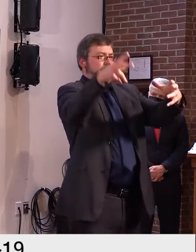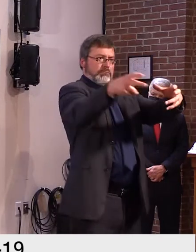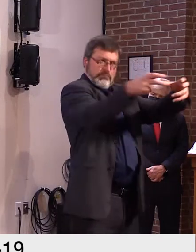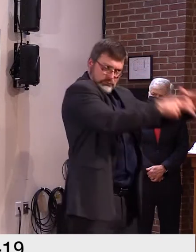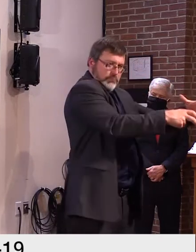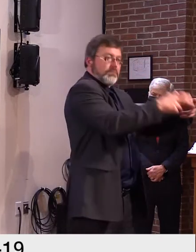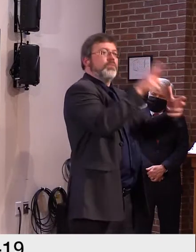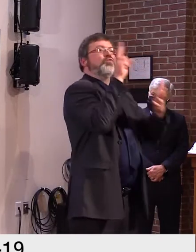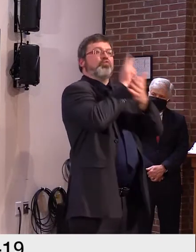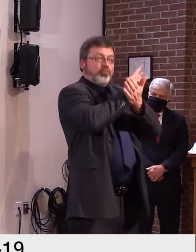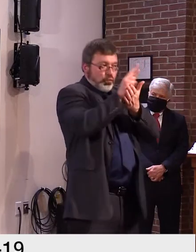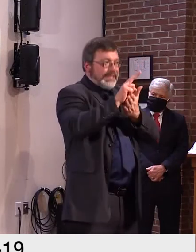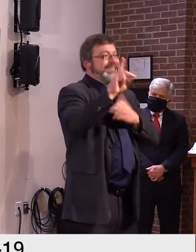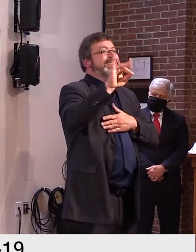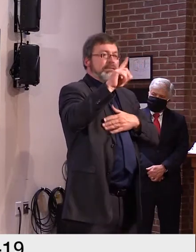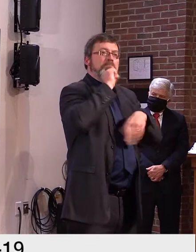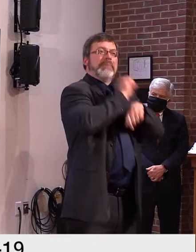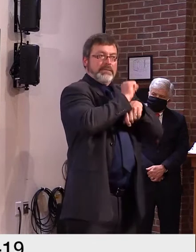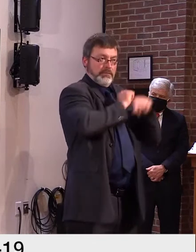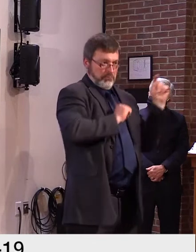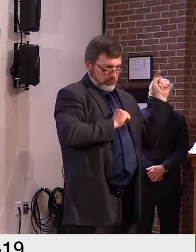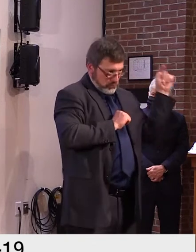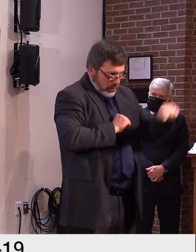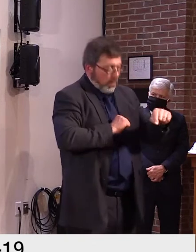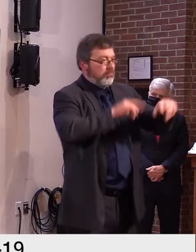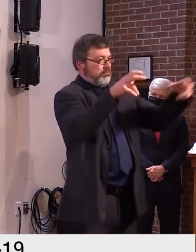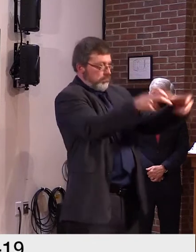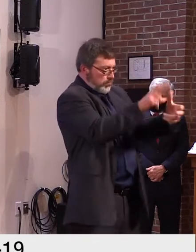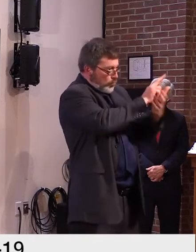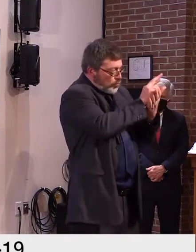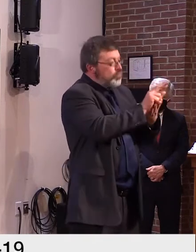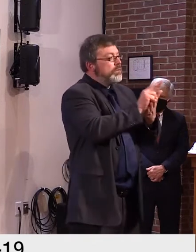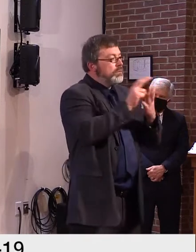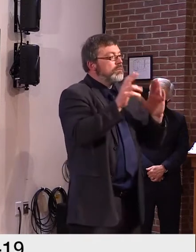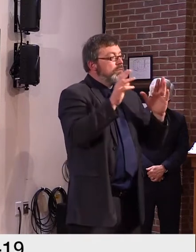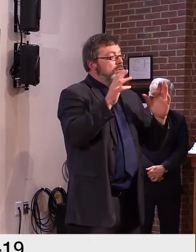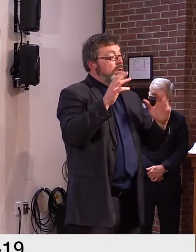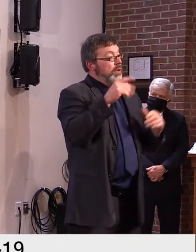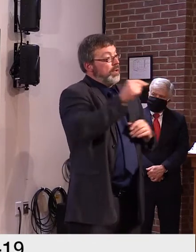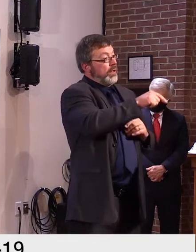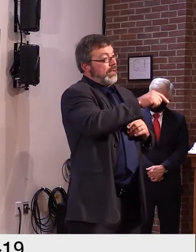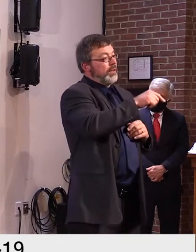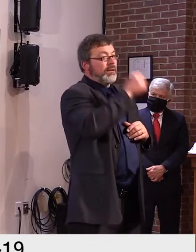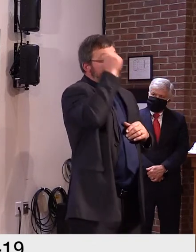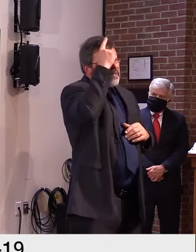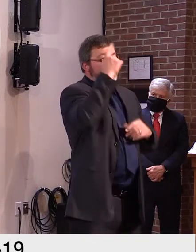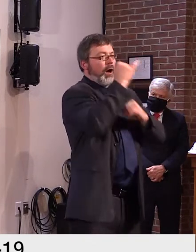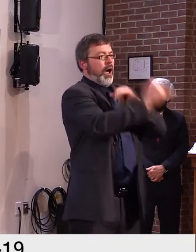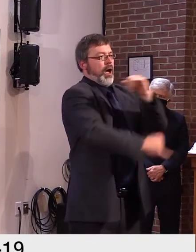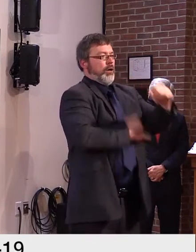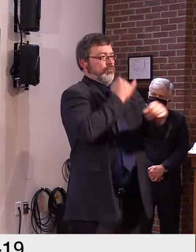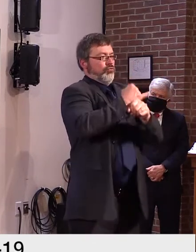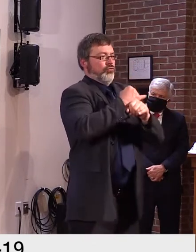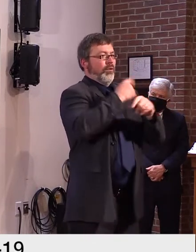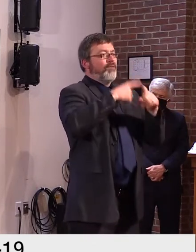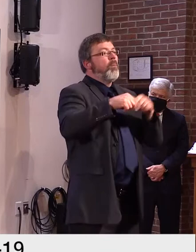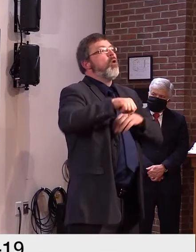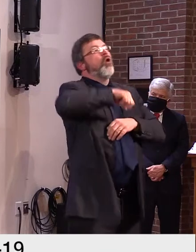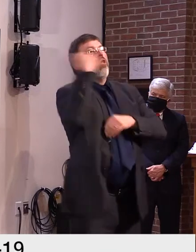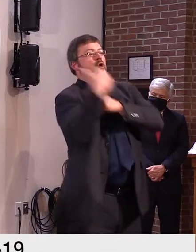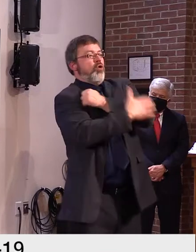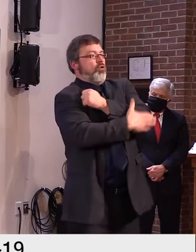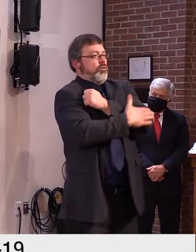we're very happy about that. And these, if you will, are more international travelers than travelers within the